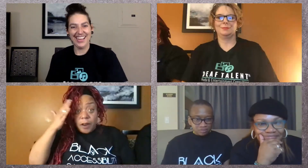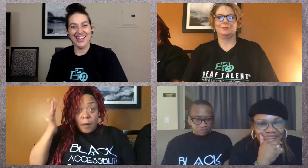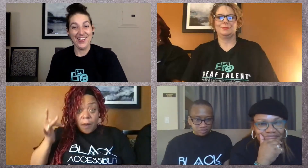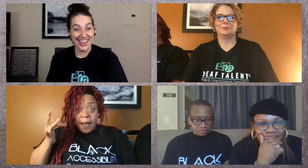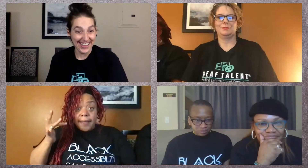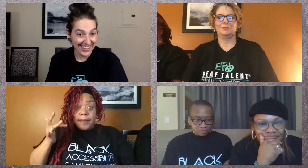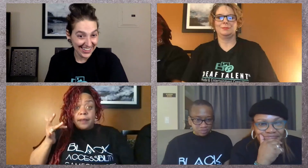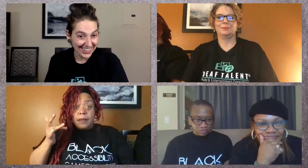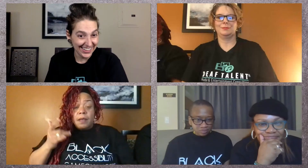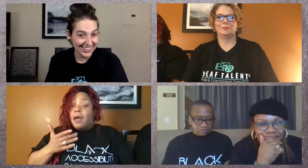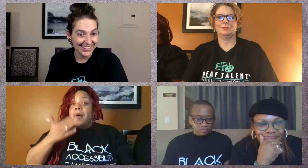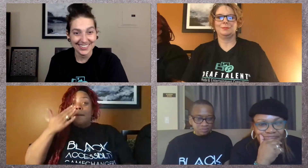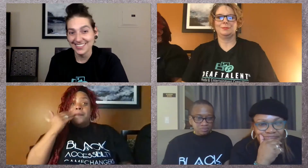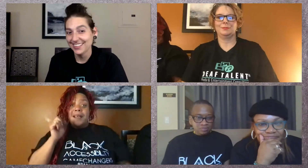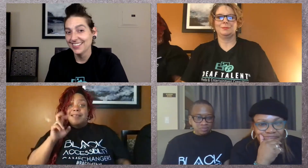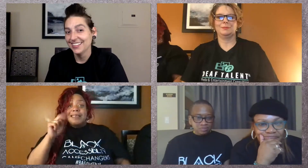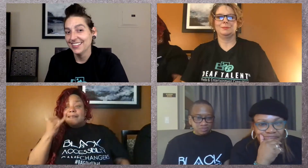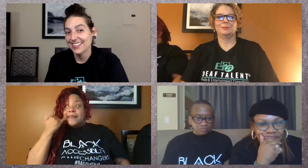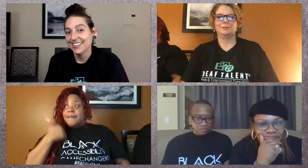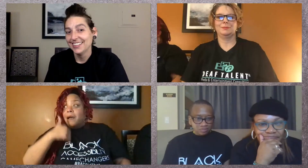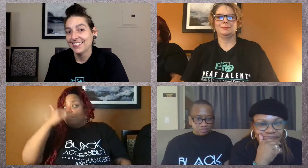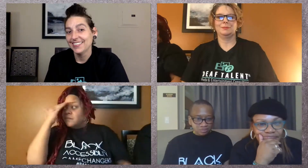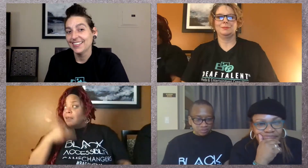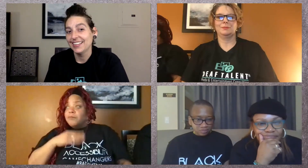And guess what's in the middle of it? Red.